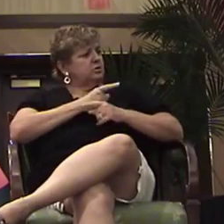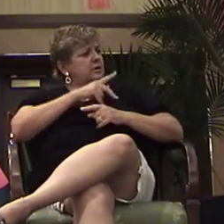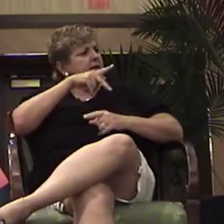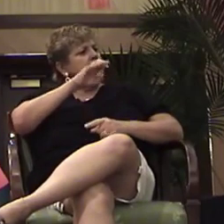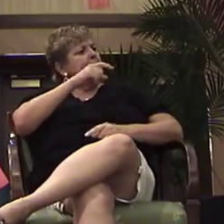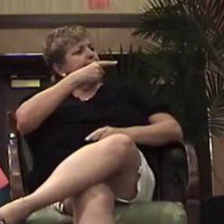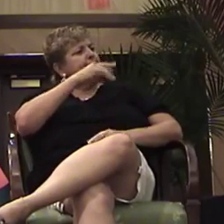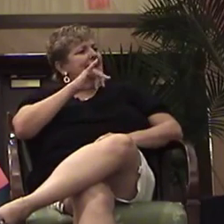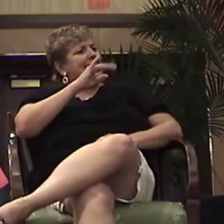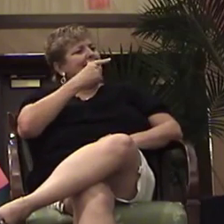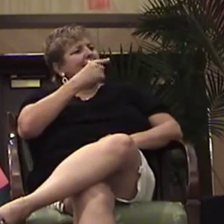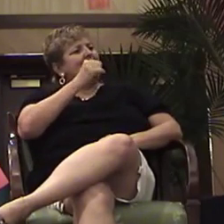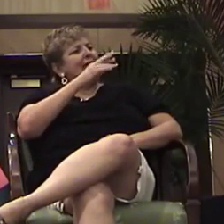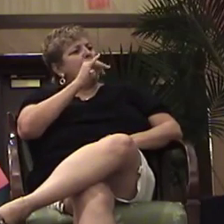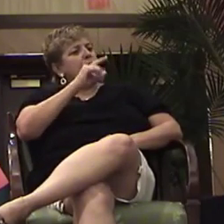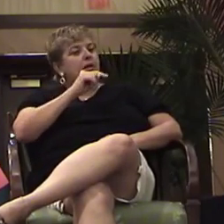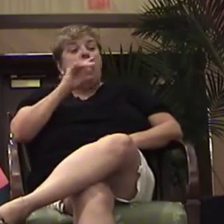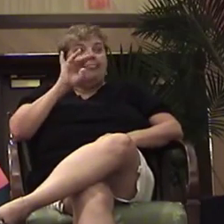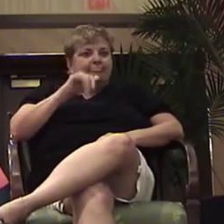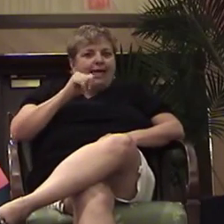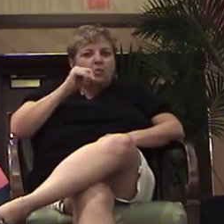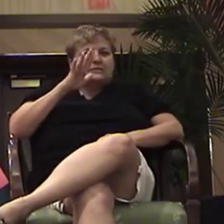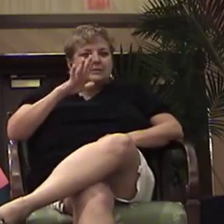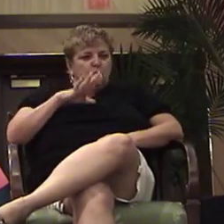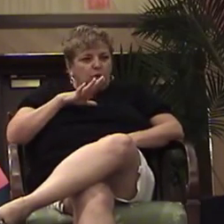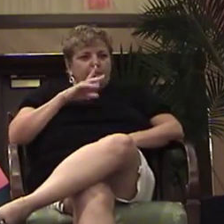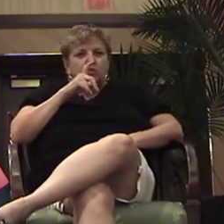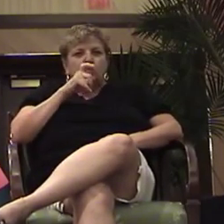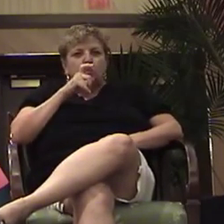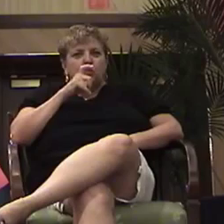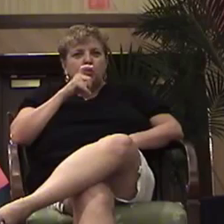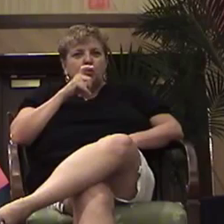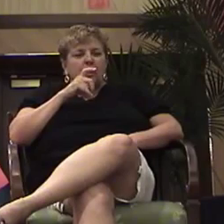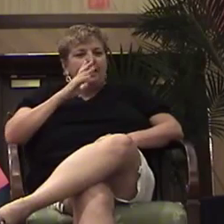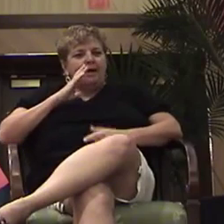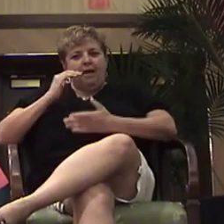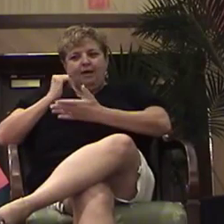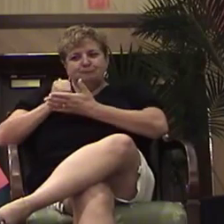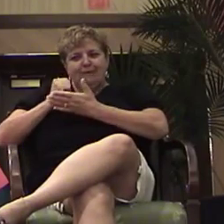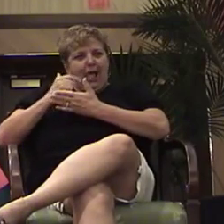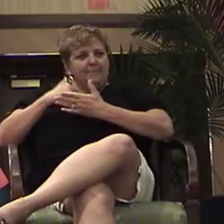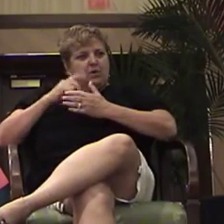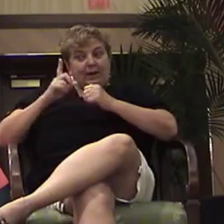Garrett. This was the woman that took me under her wing when I first started working.